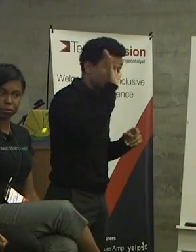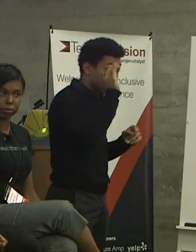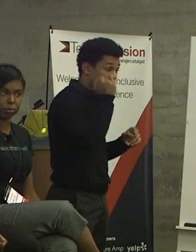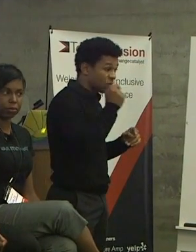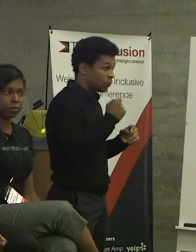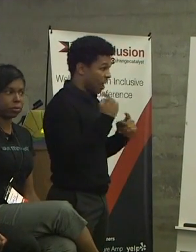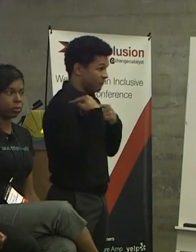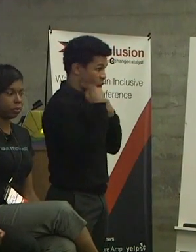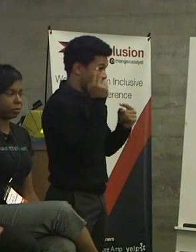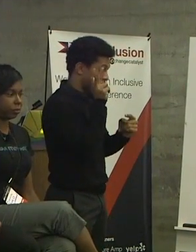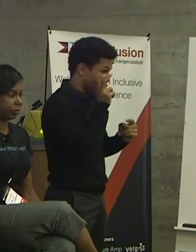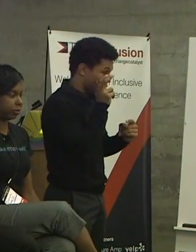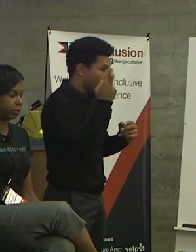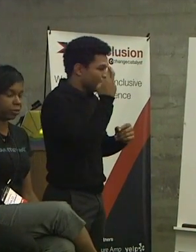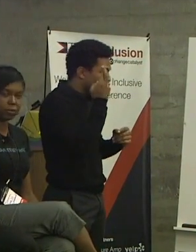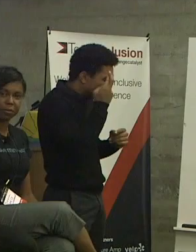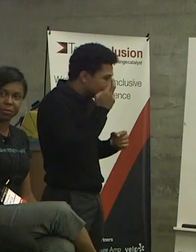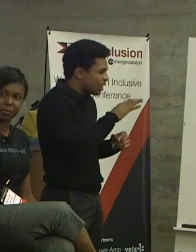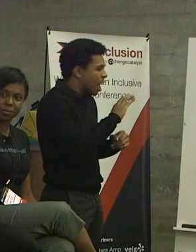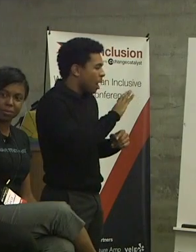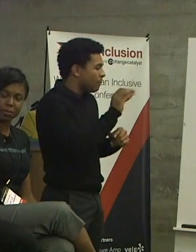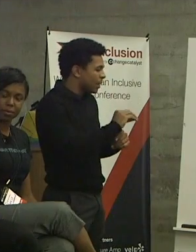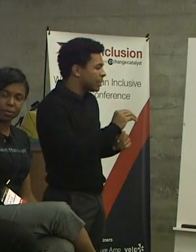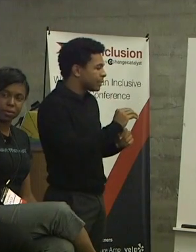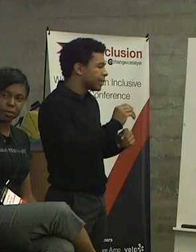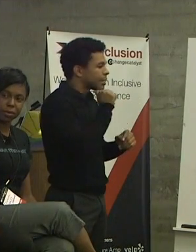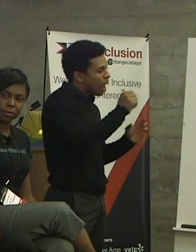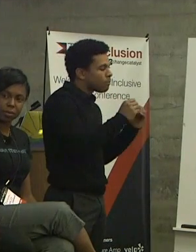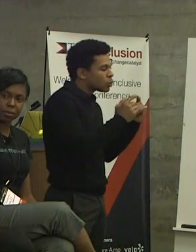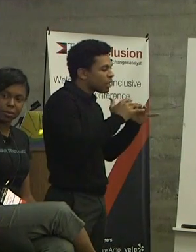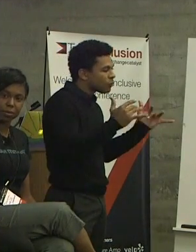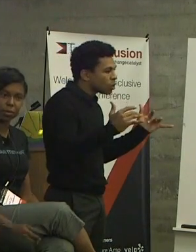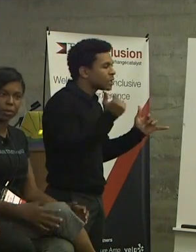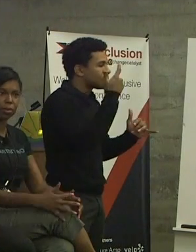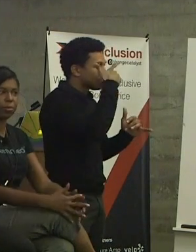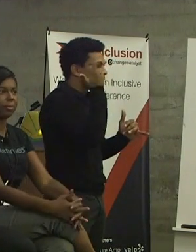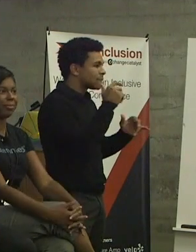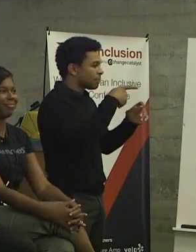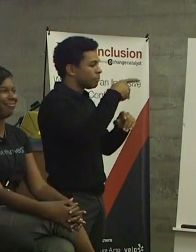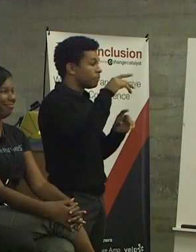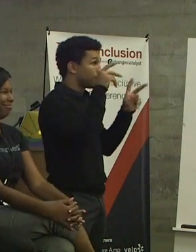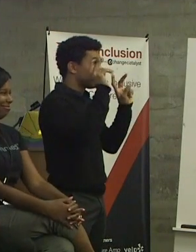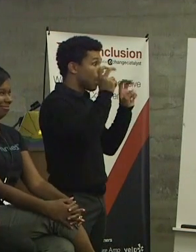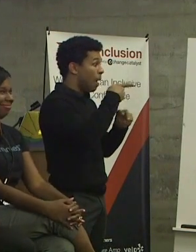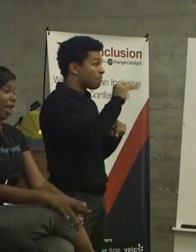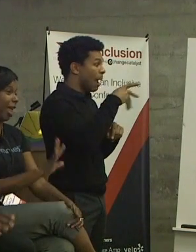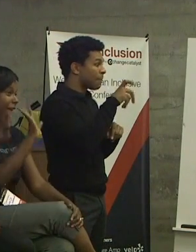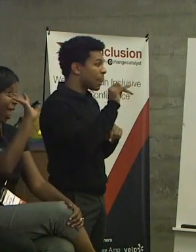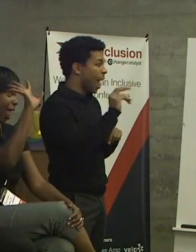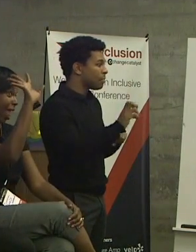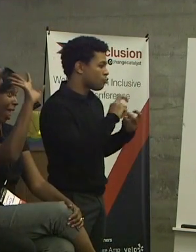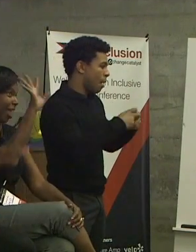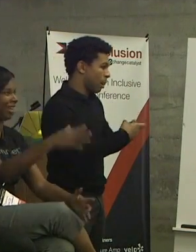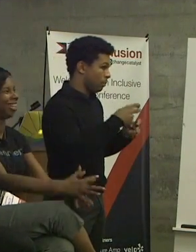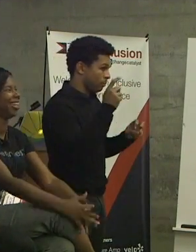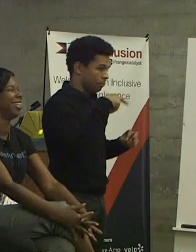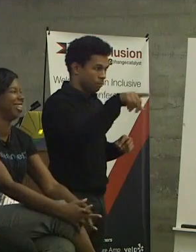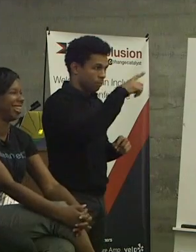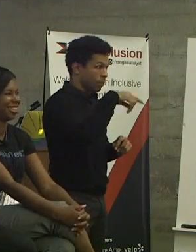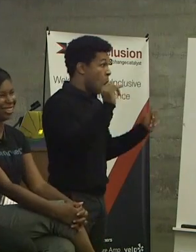not more diverse, that they're not doing better around diversity, is that it's a pipeline problem. Yeah, all right,